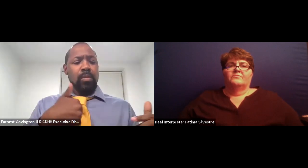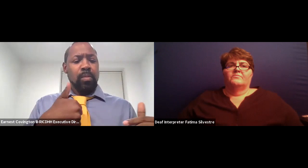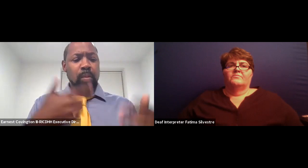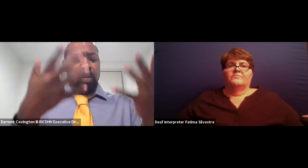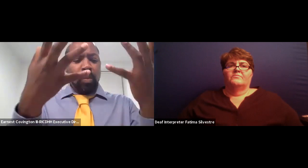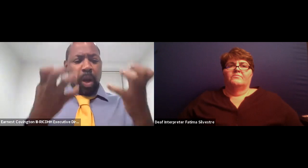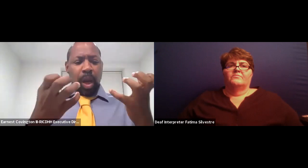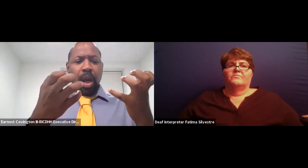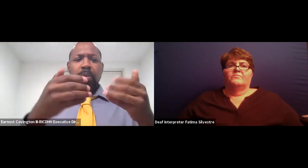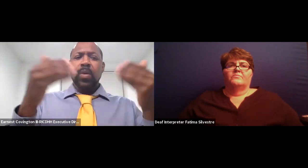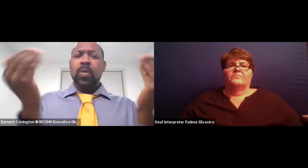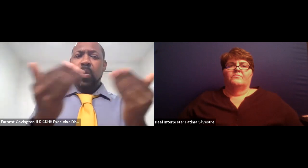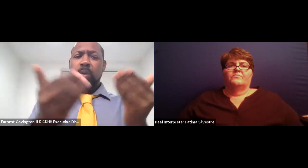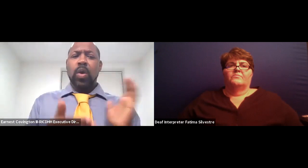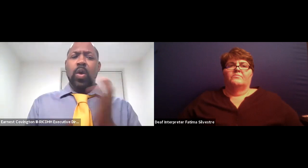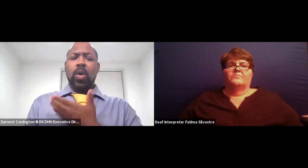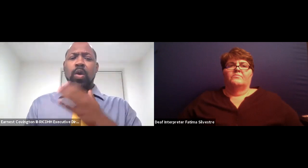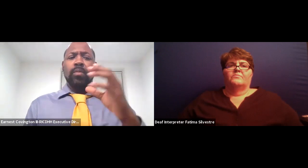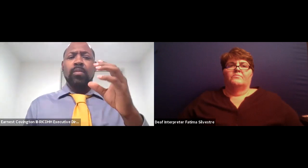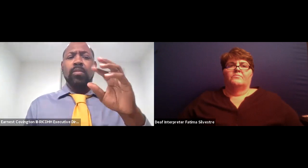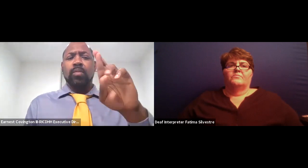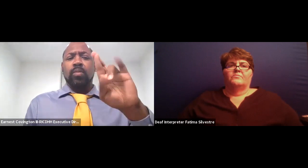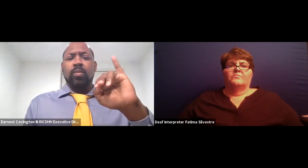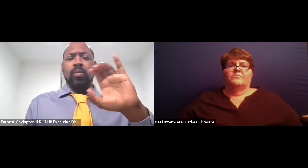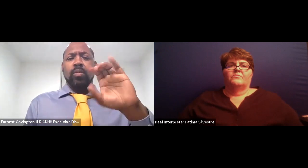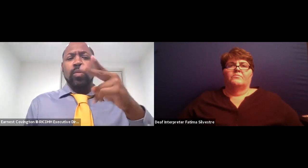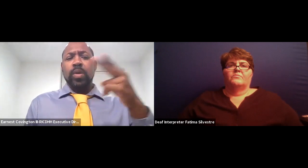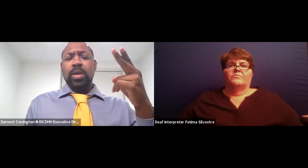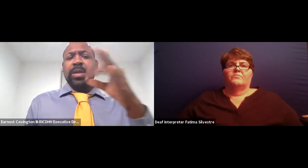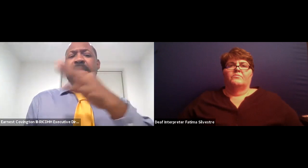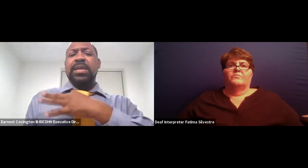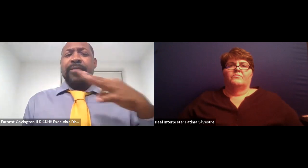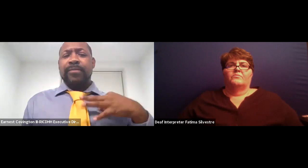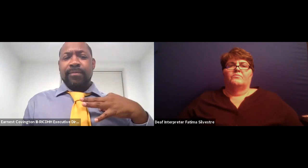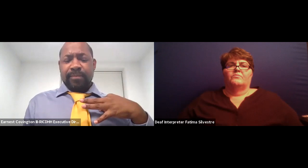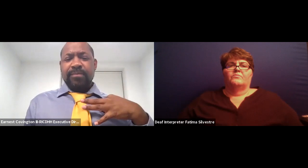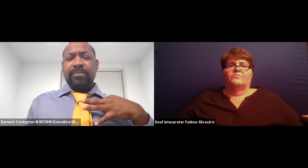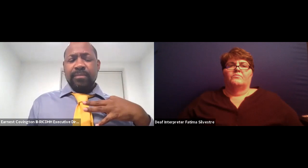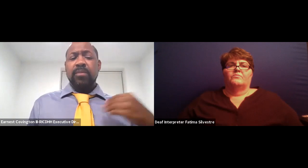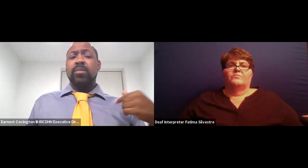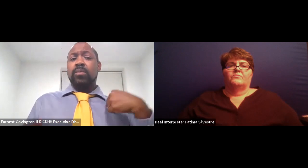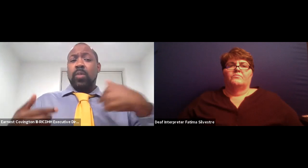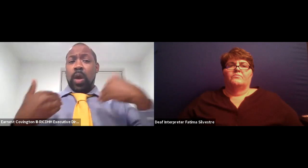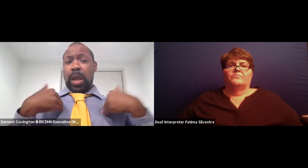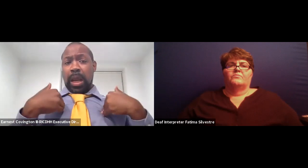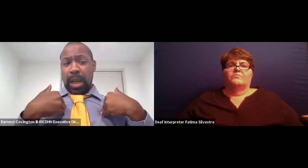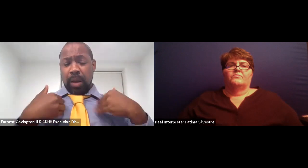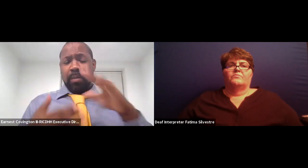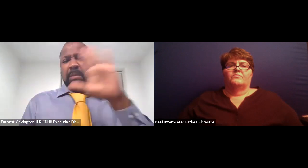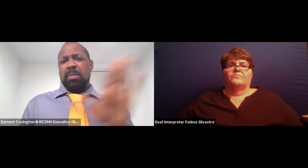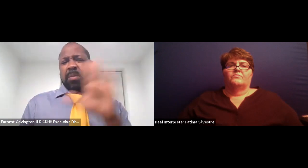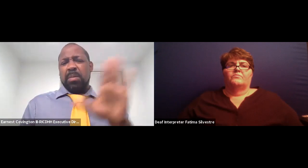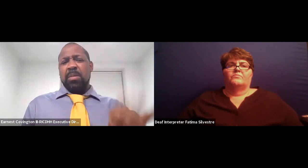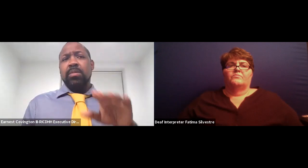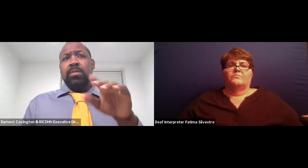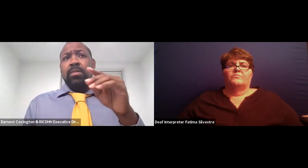Now that we've introduced the commissioners. I'm so sorry. Could I just interrupt for a second? So I'm sorry. get